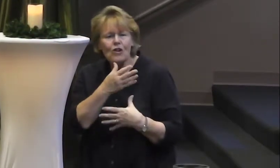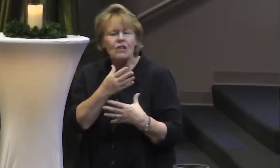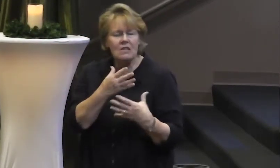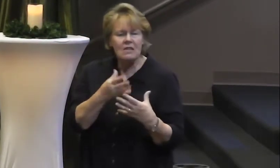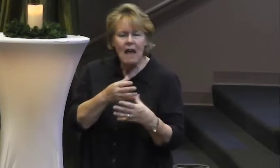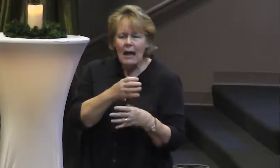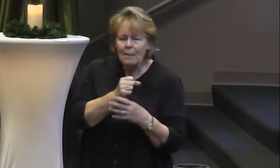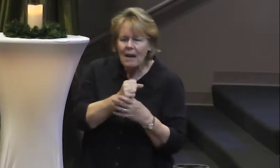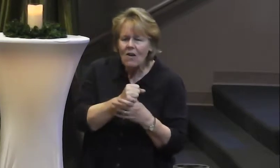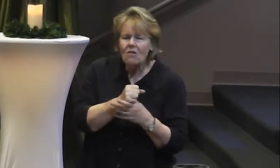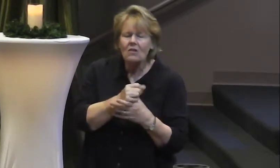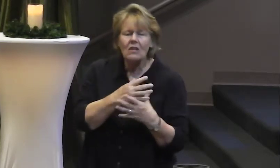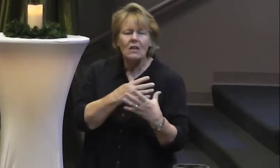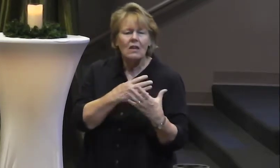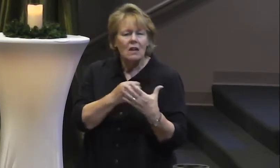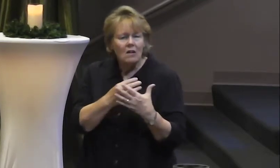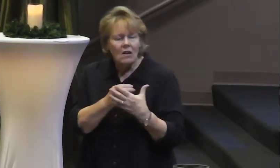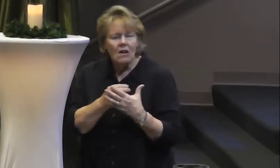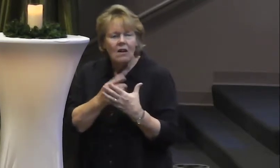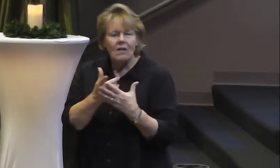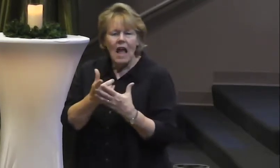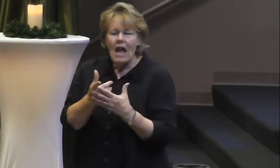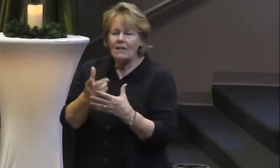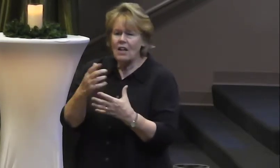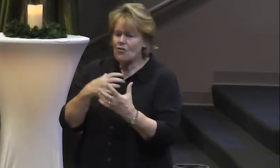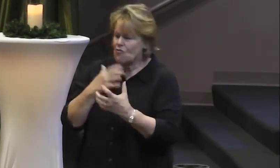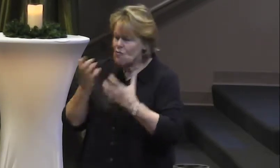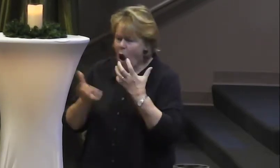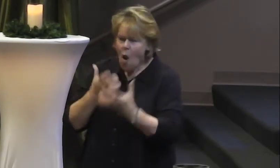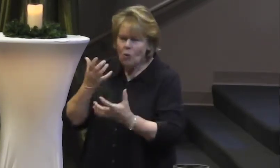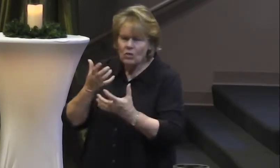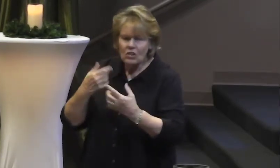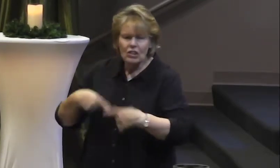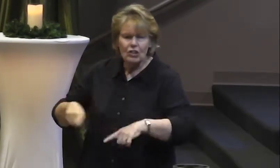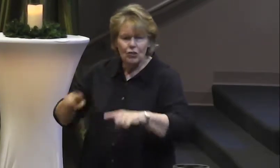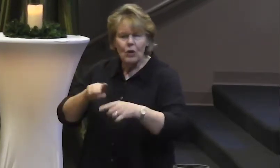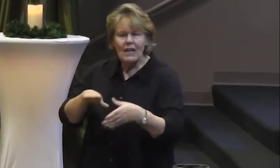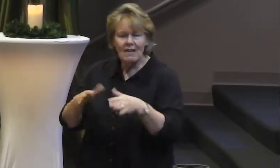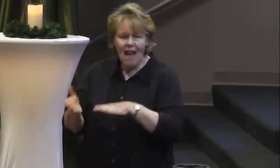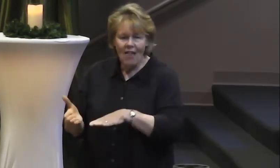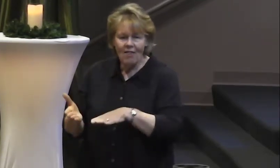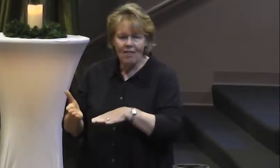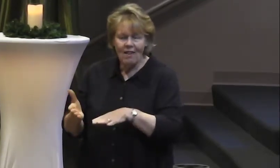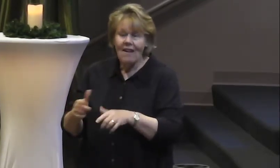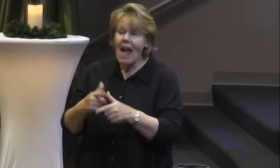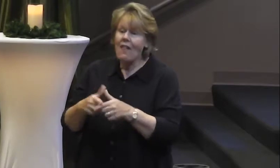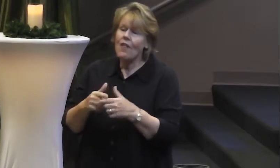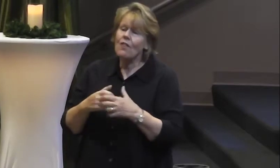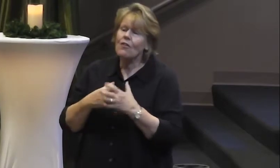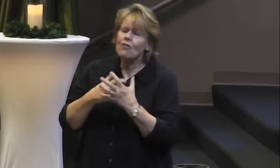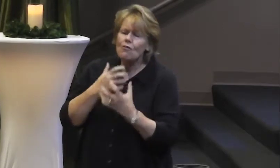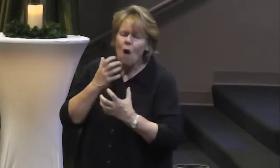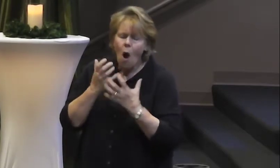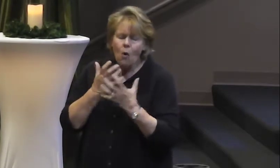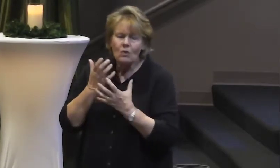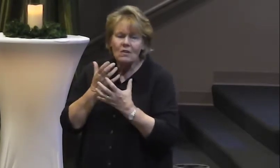can imagine. And then the risen one sending his Holy Spirit. But he chose to be